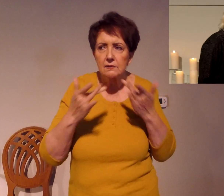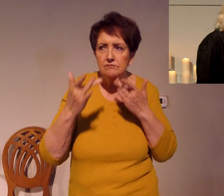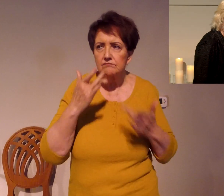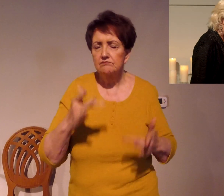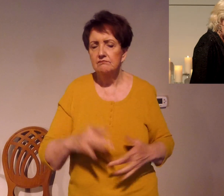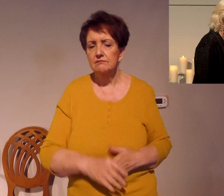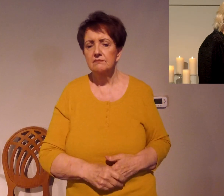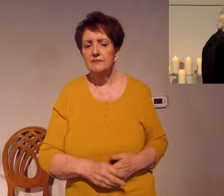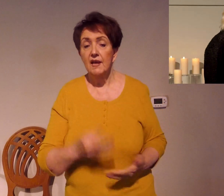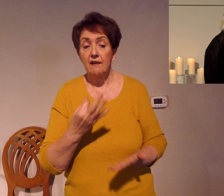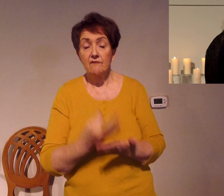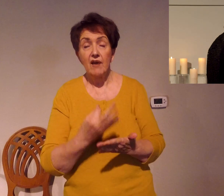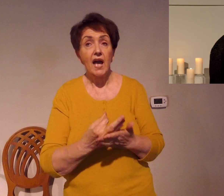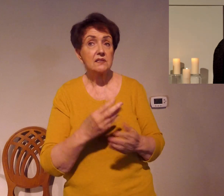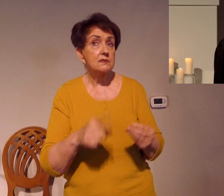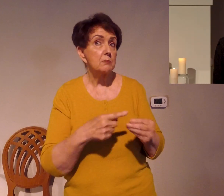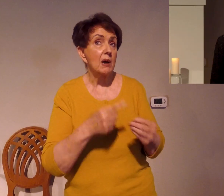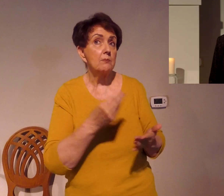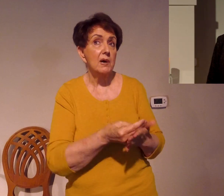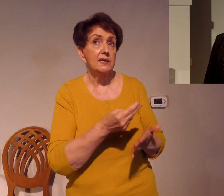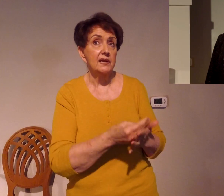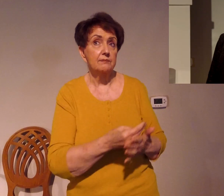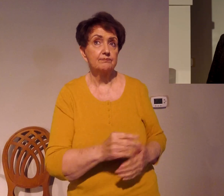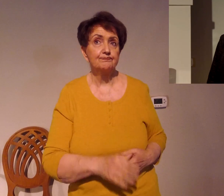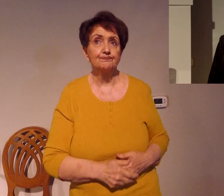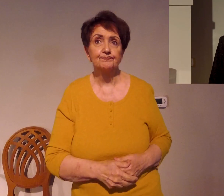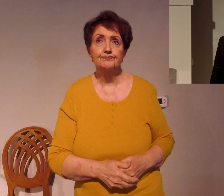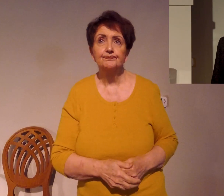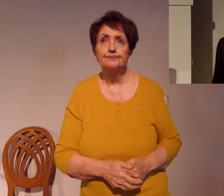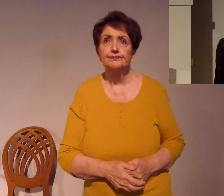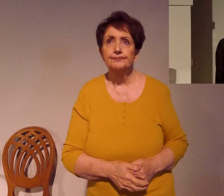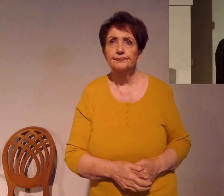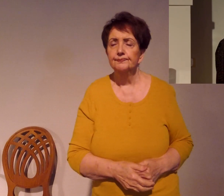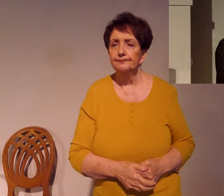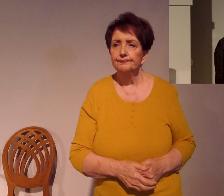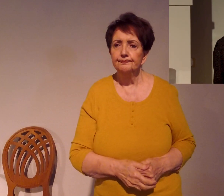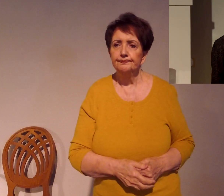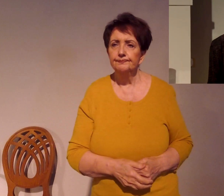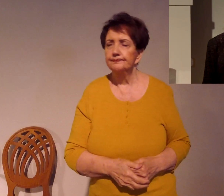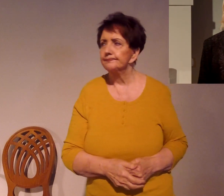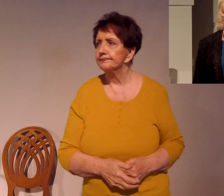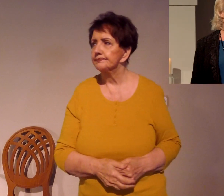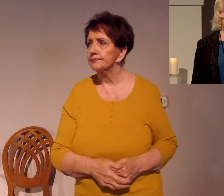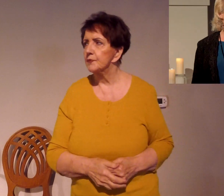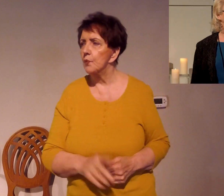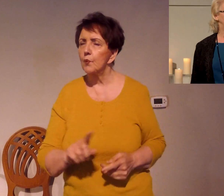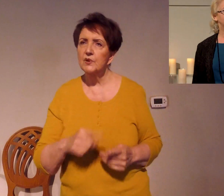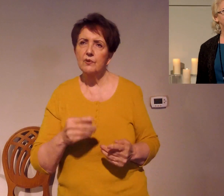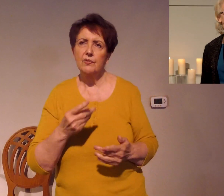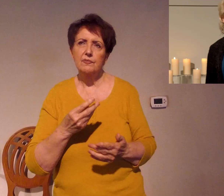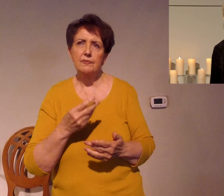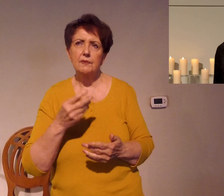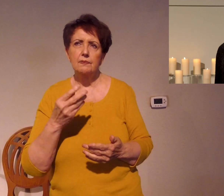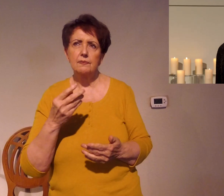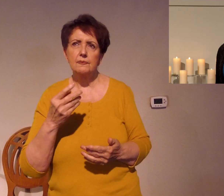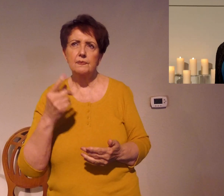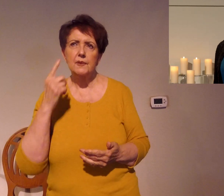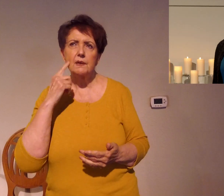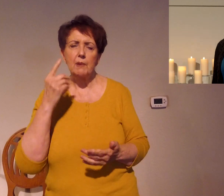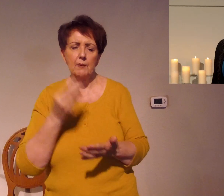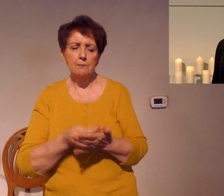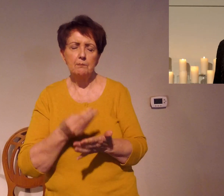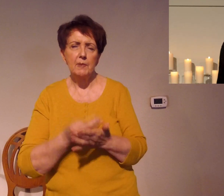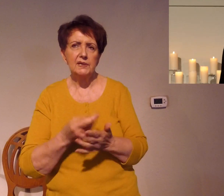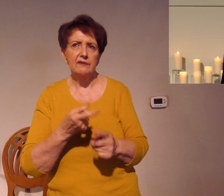Facts about money. So, some quick little facts about money we might want to think about when we think about money from the point of view of consciousness.